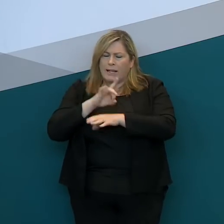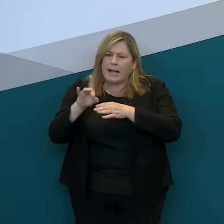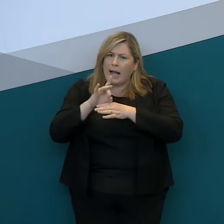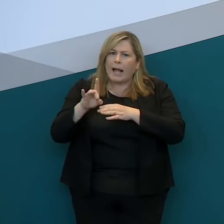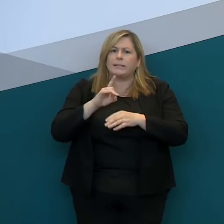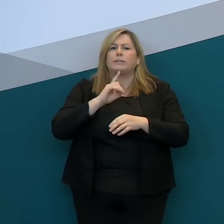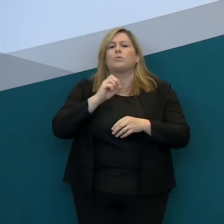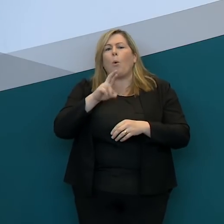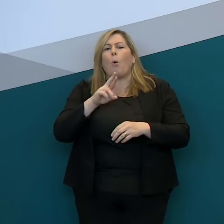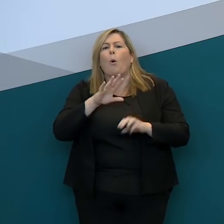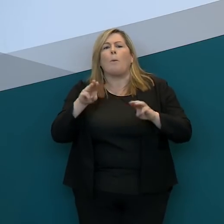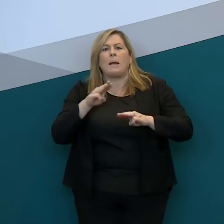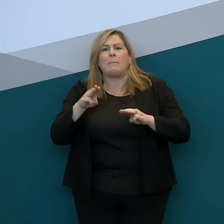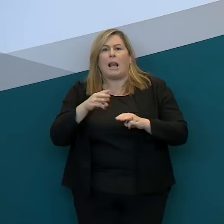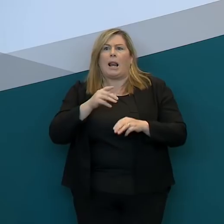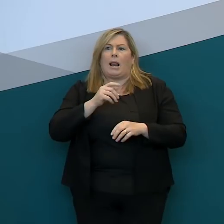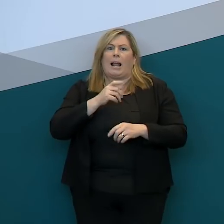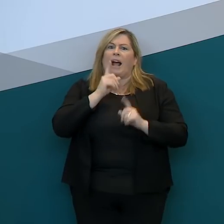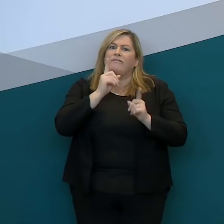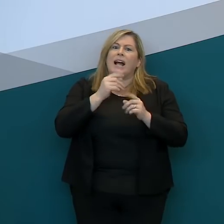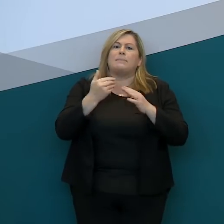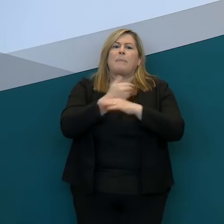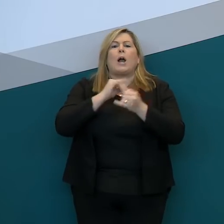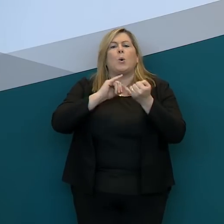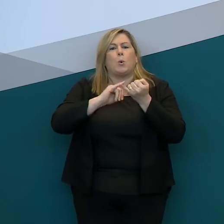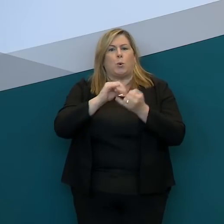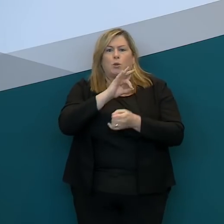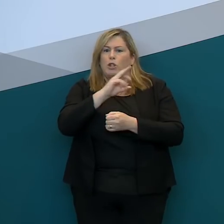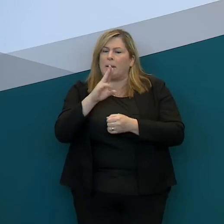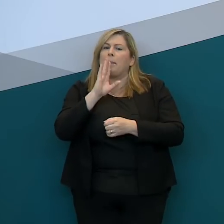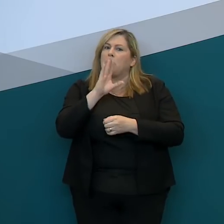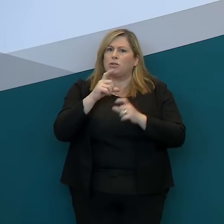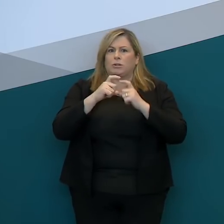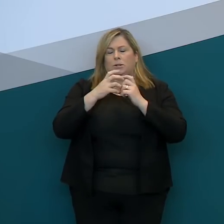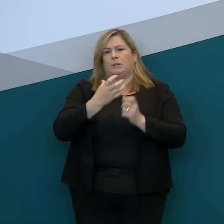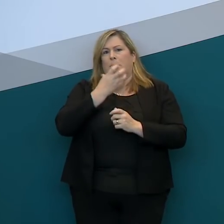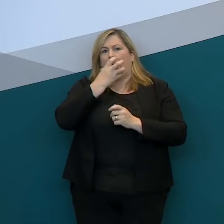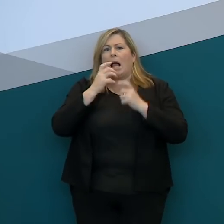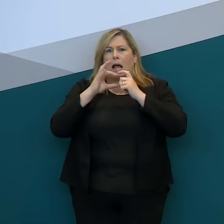by a doctor to wear a mask for medical reasons. So this is of a different